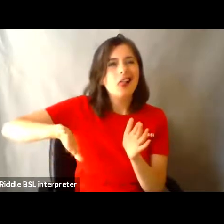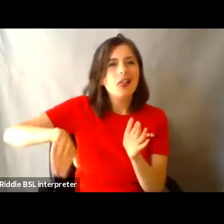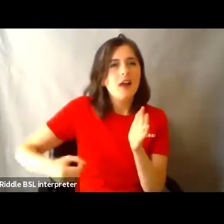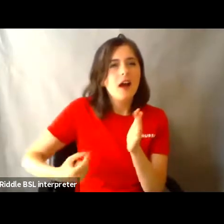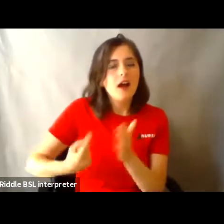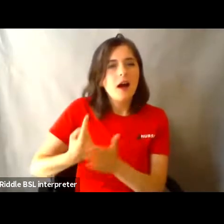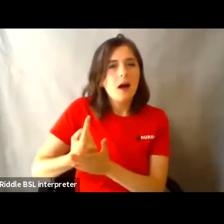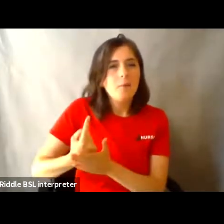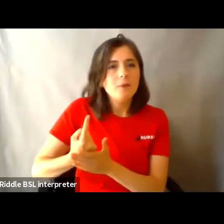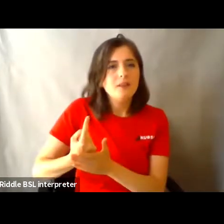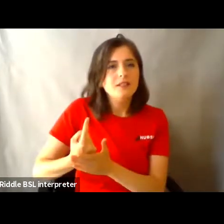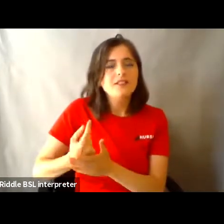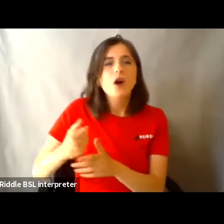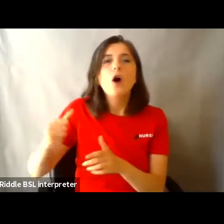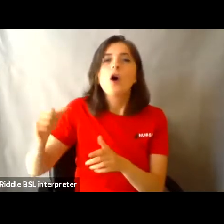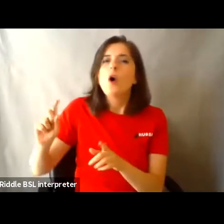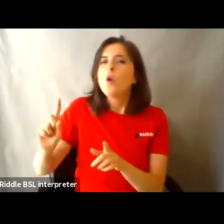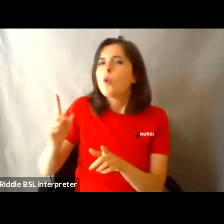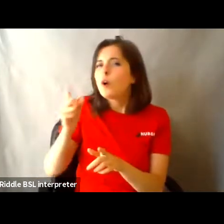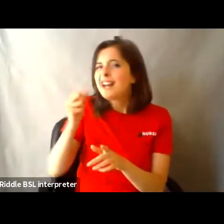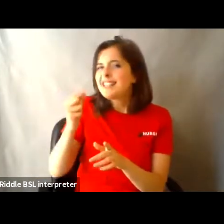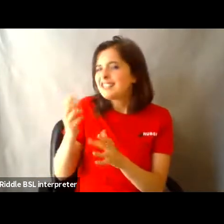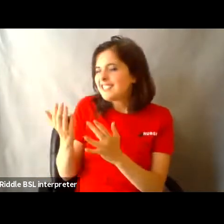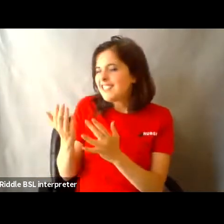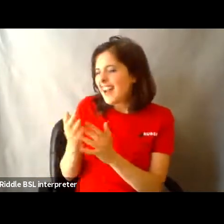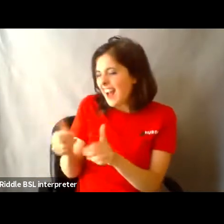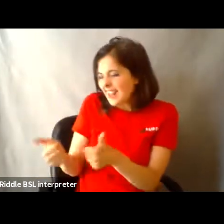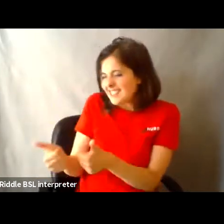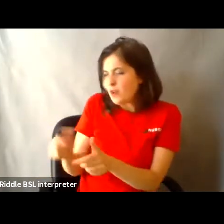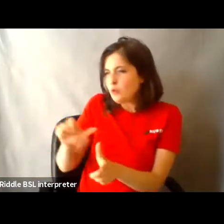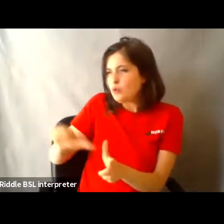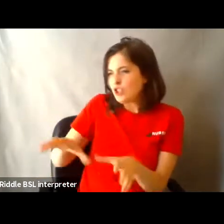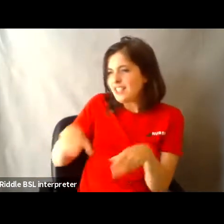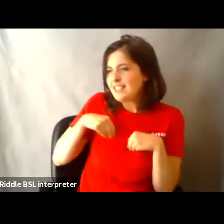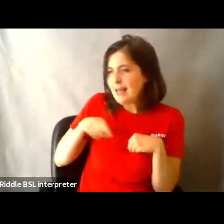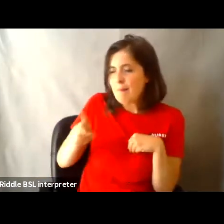to be acceptable for us, even though it wouldn't be for other people.